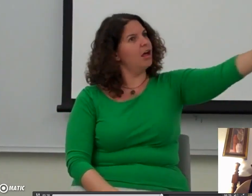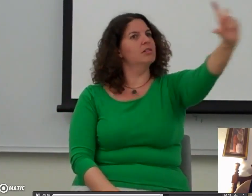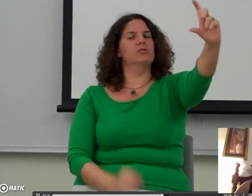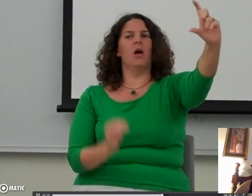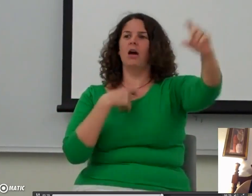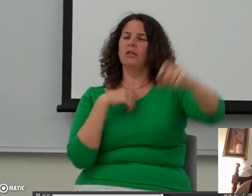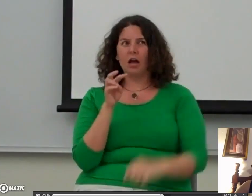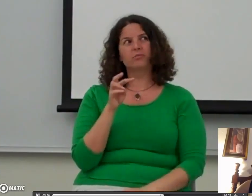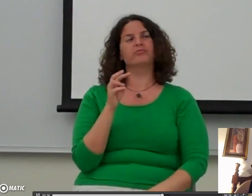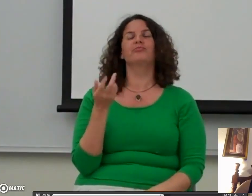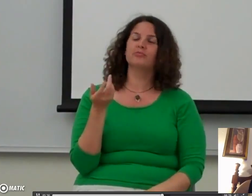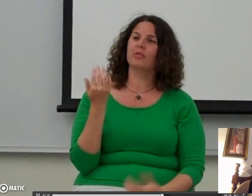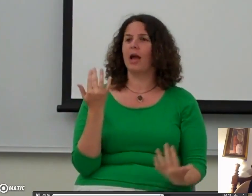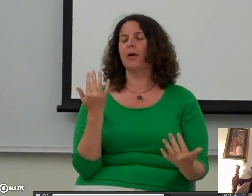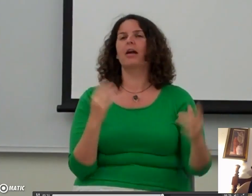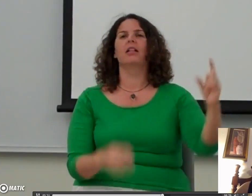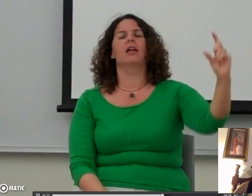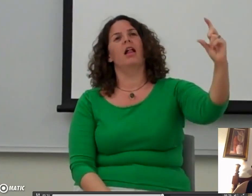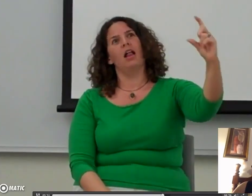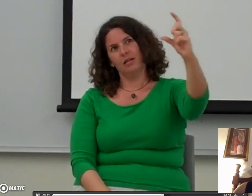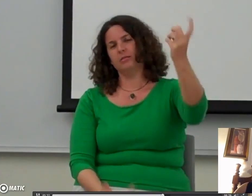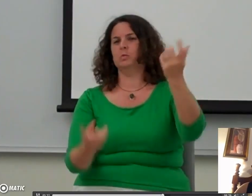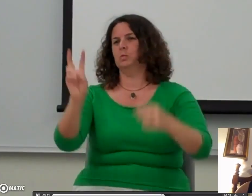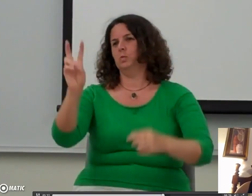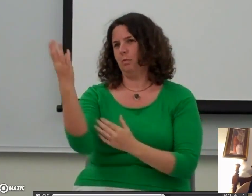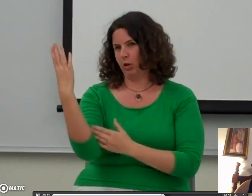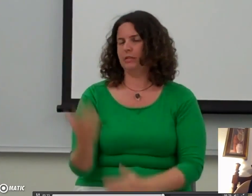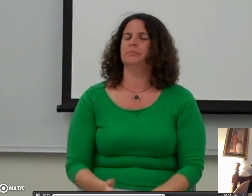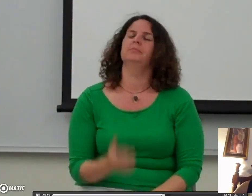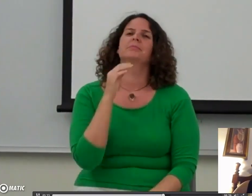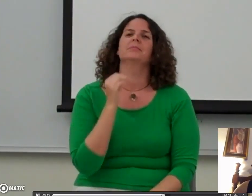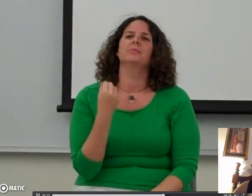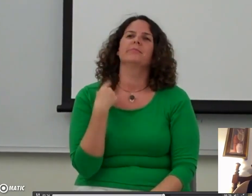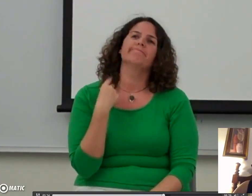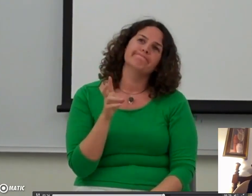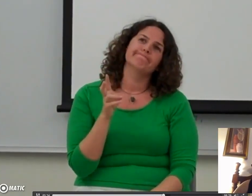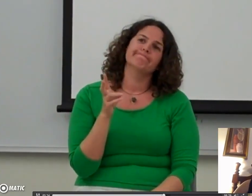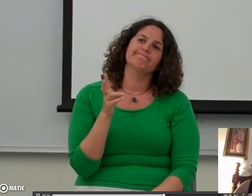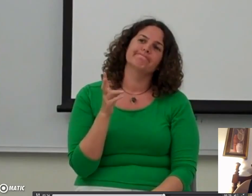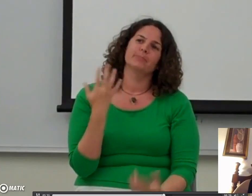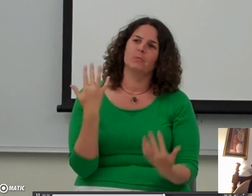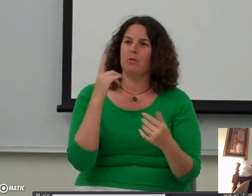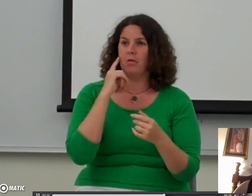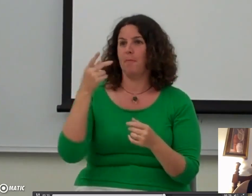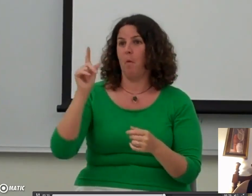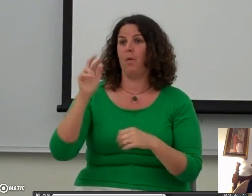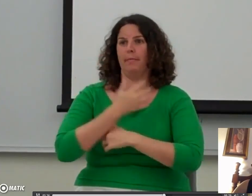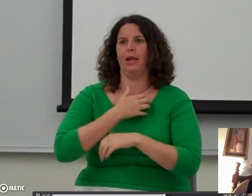I mean, it's like it just moved around. It rotated, but it never went down. So it was like 2 in the morning,